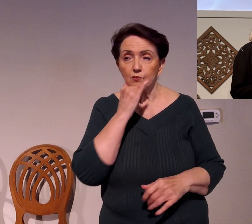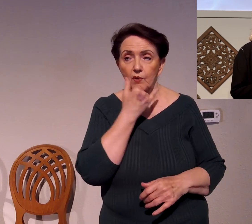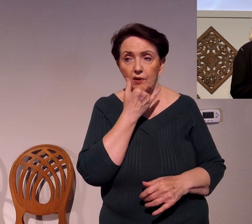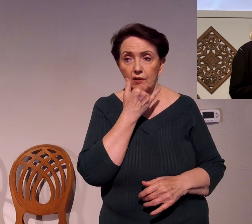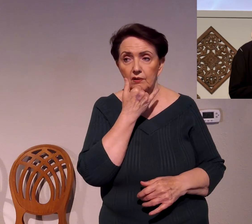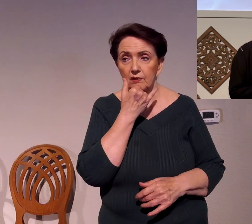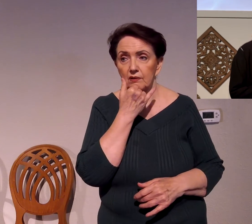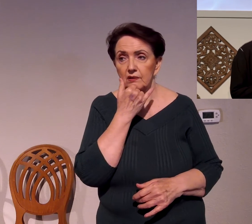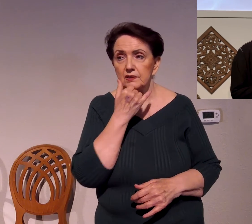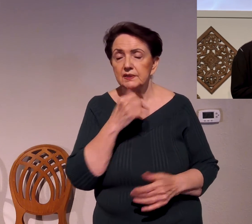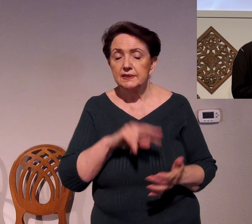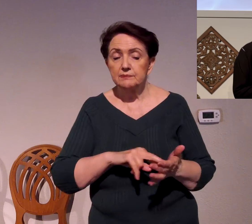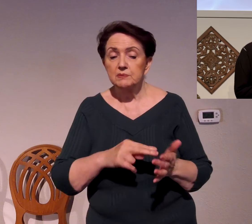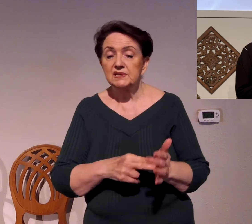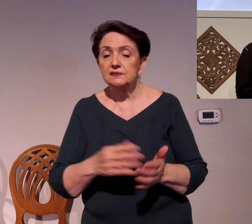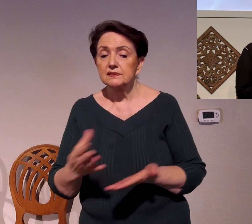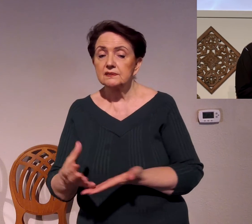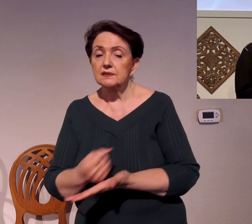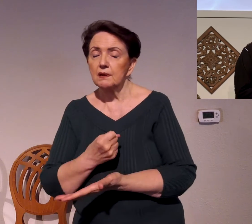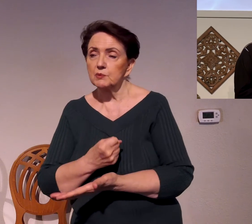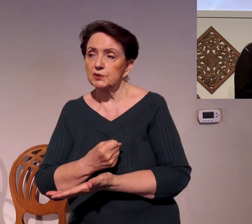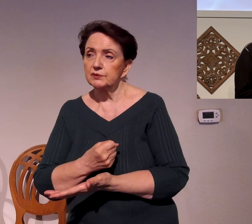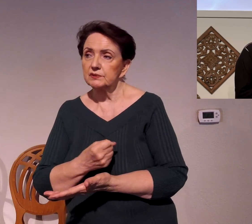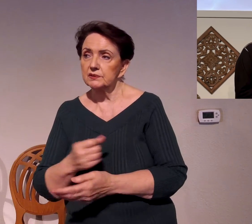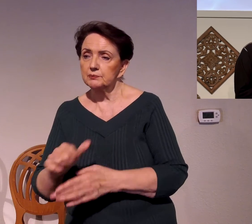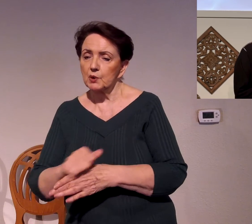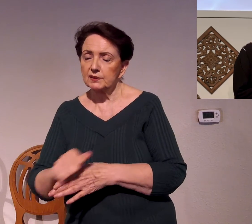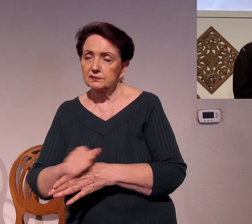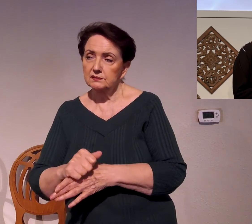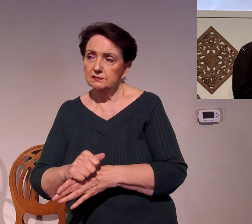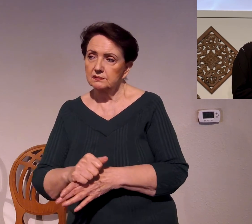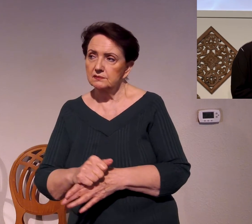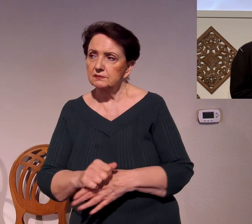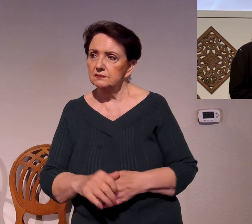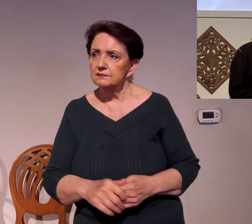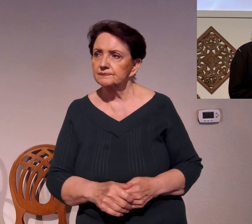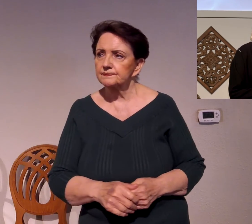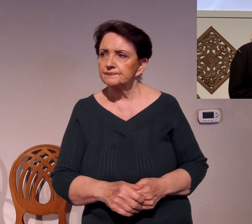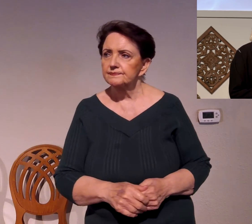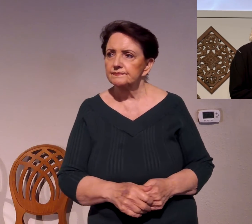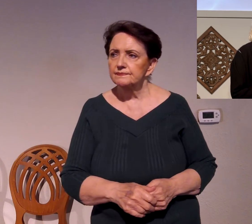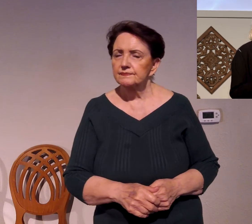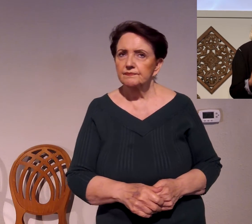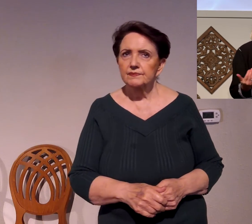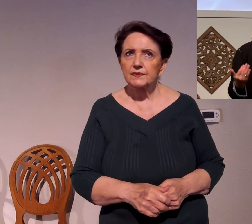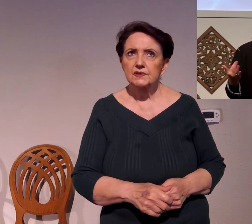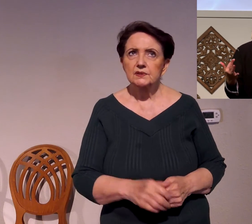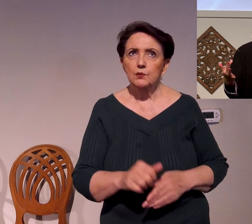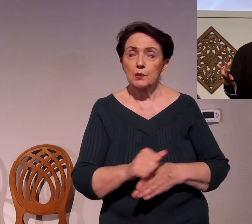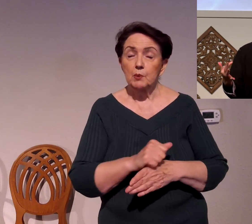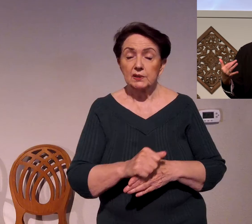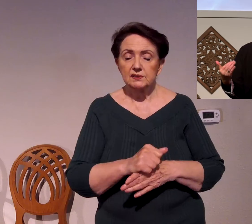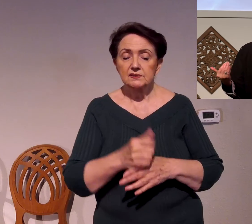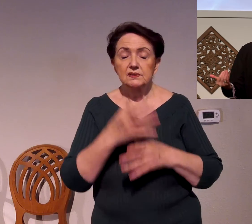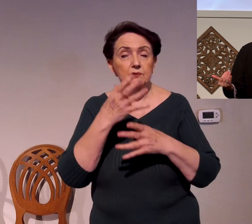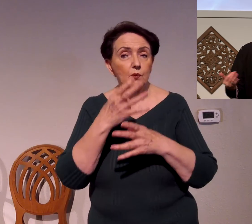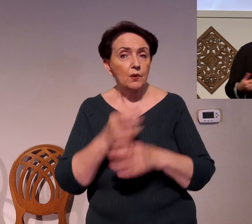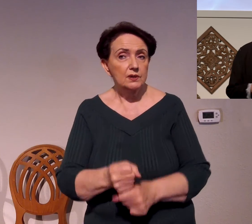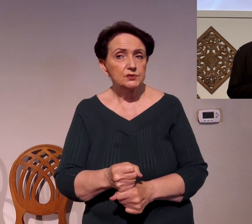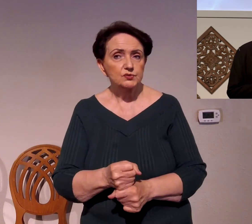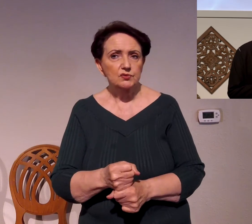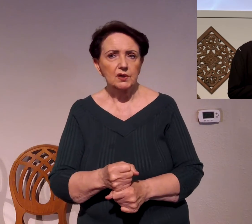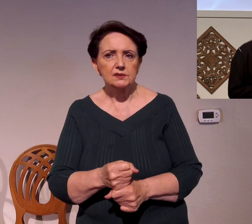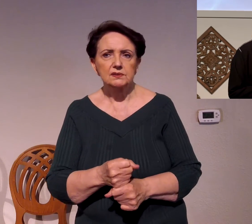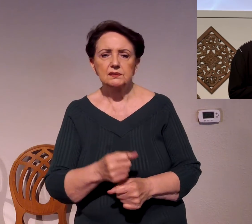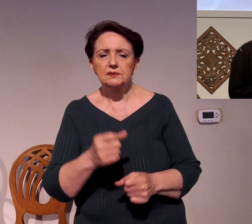It means it's an opportunity to practice. So what we're practicing is trust in spirit and the law